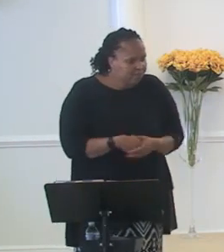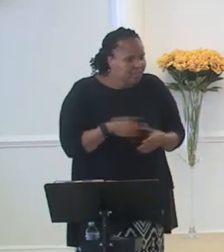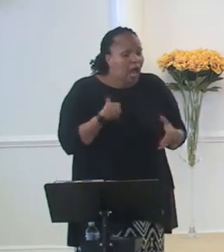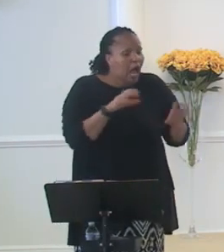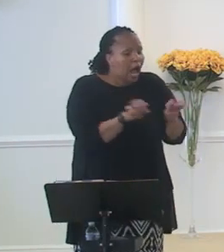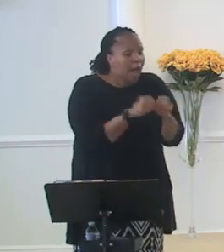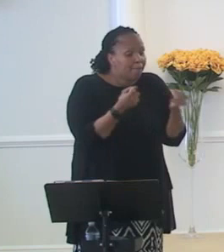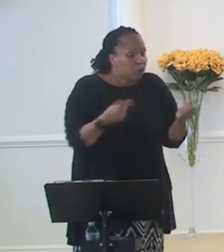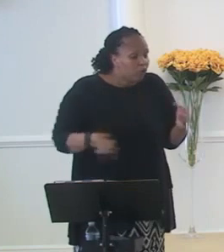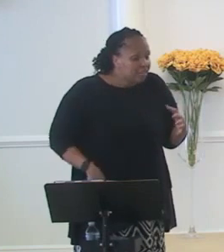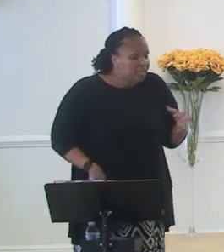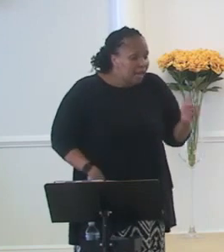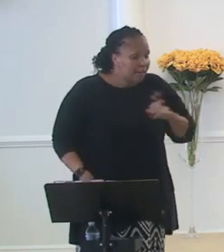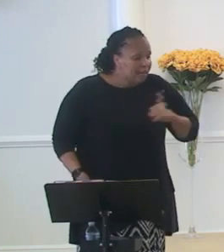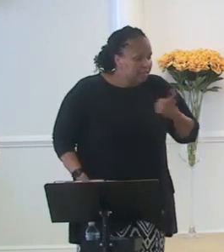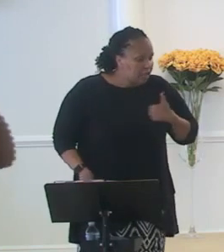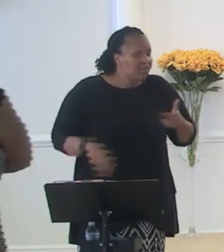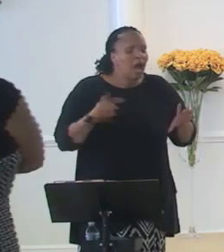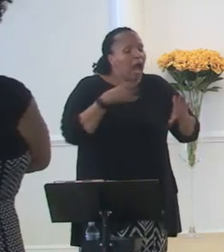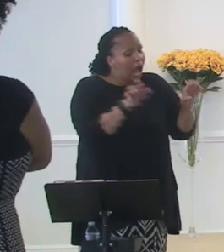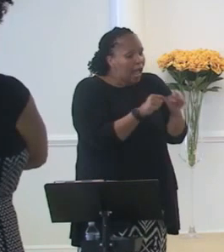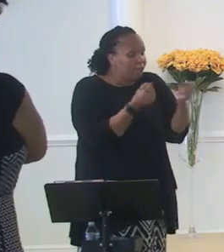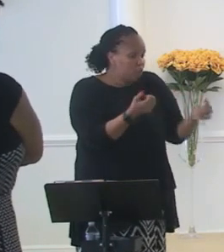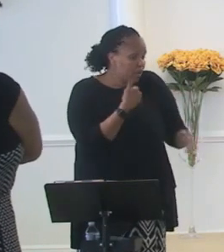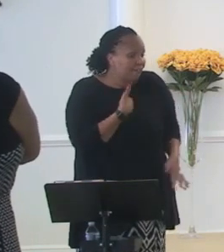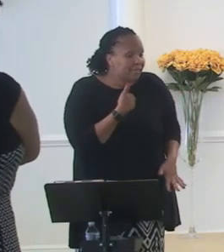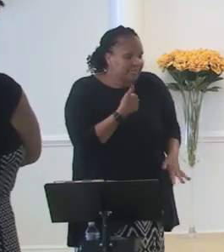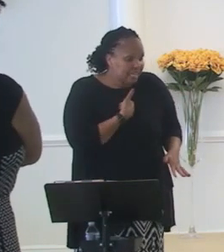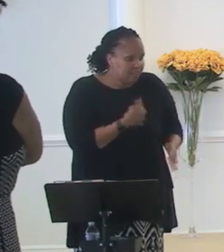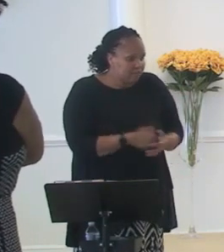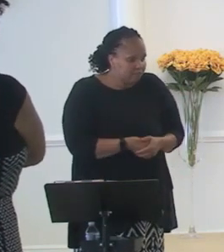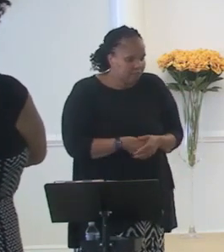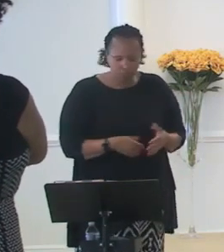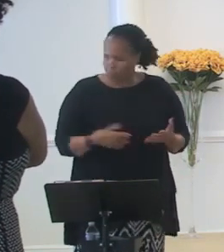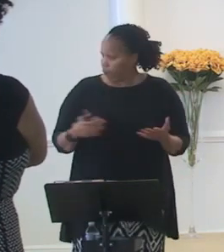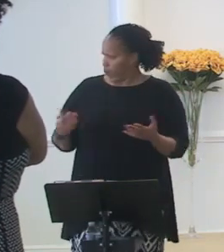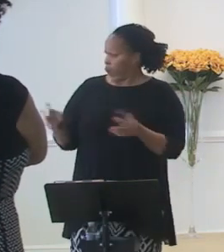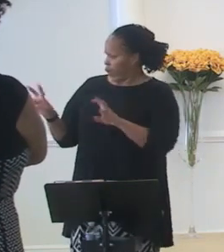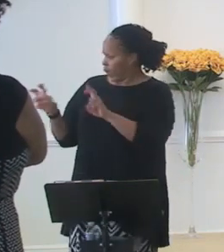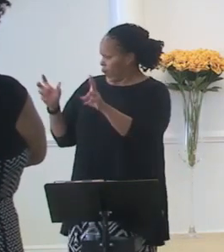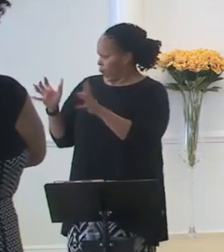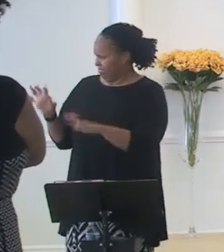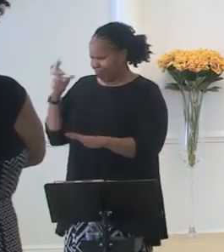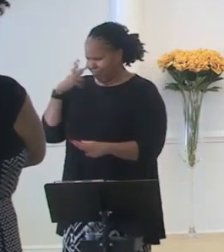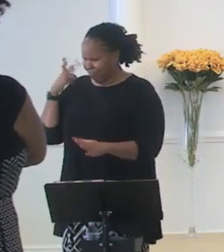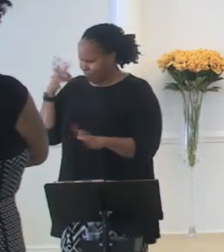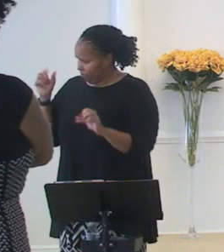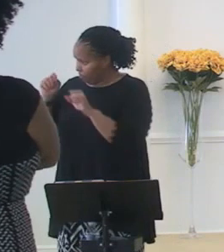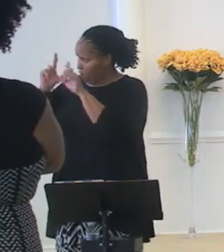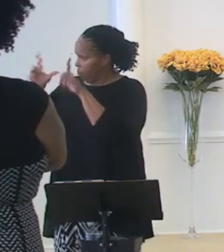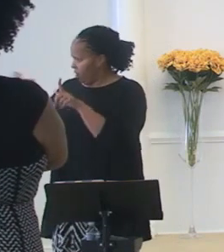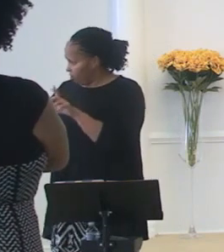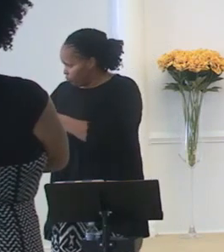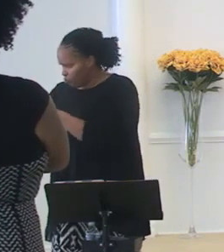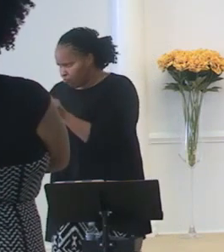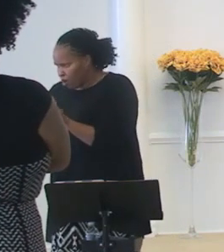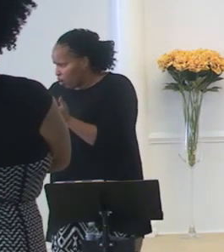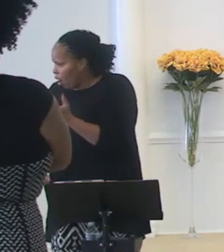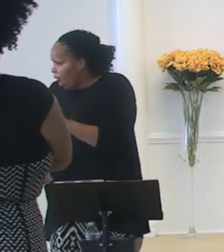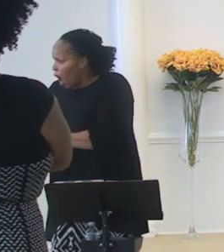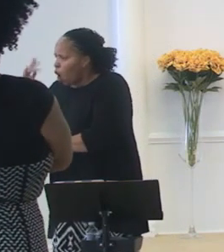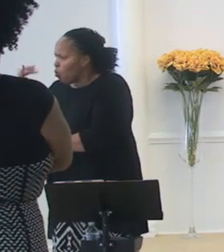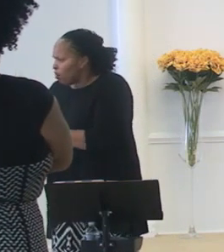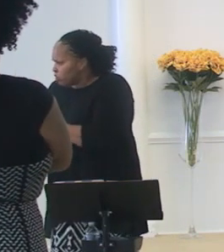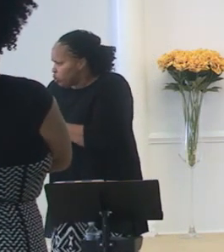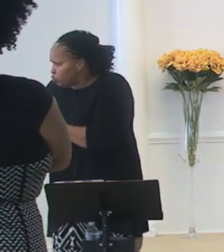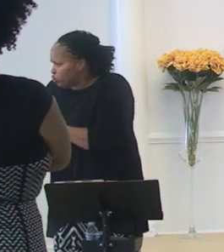the sheep's leg. I broke it myself. Then the traveler looks at the shepherd. He's surprised. Why would you break